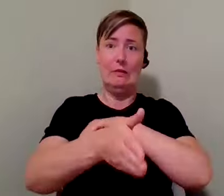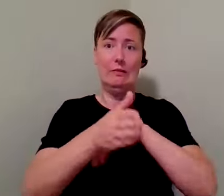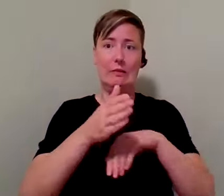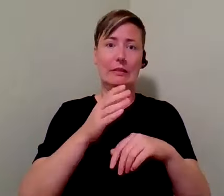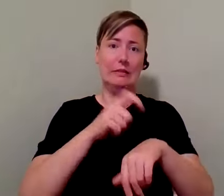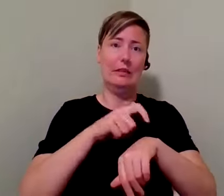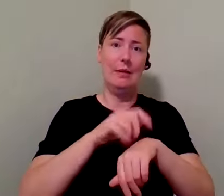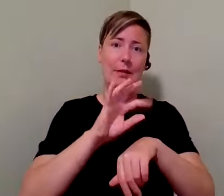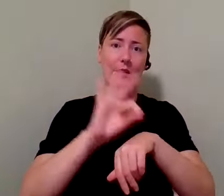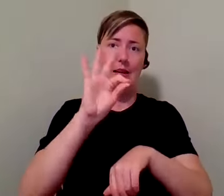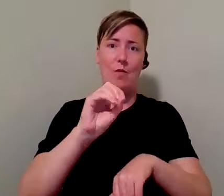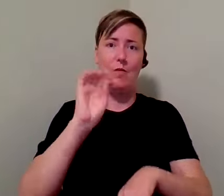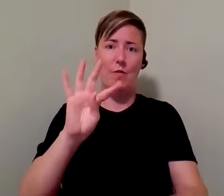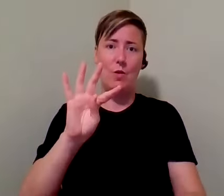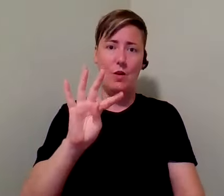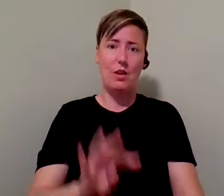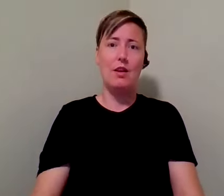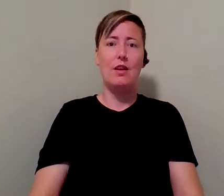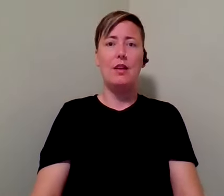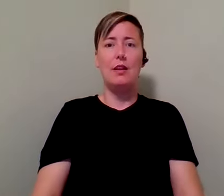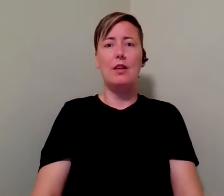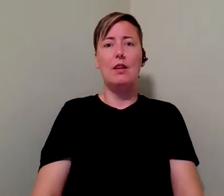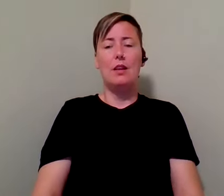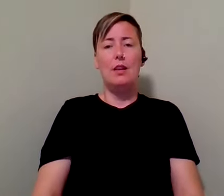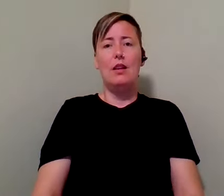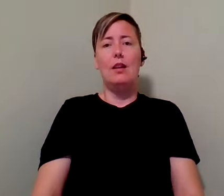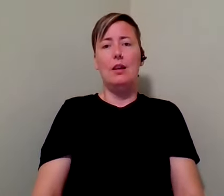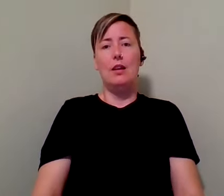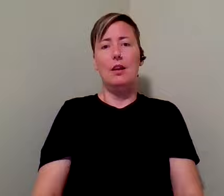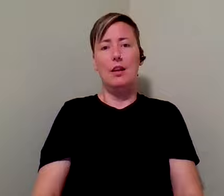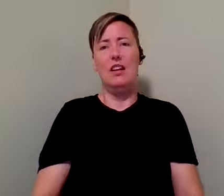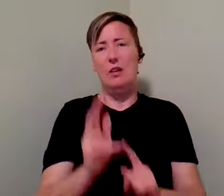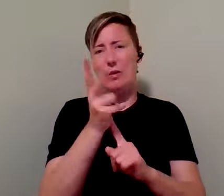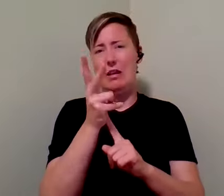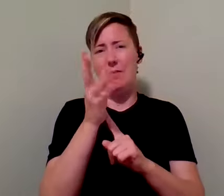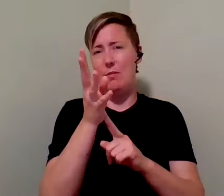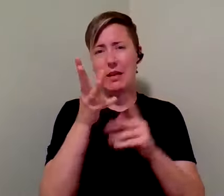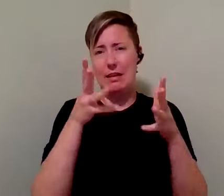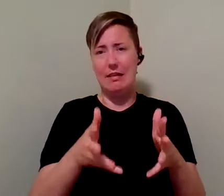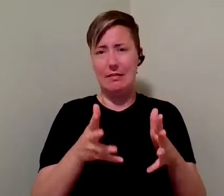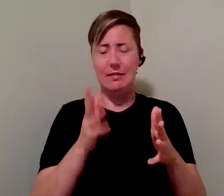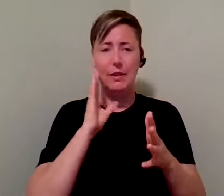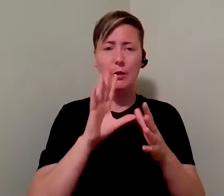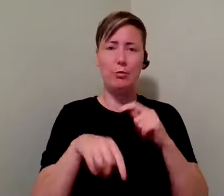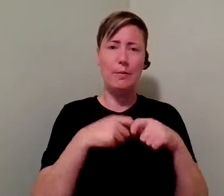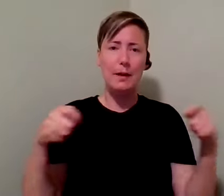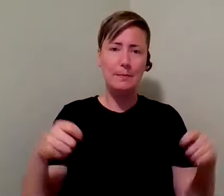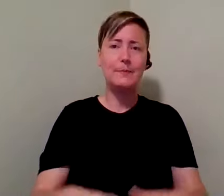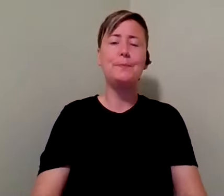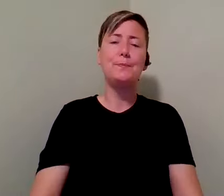9:04 Eastern Standard Time. So with your indulgence, I'll just speak for 3 or 4 minutes more. Um, how do I practice my